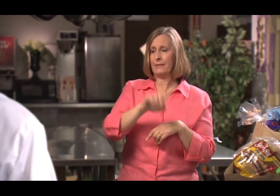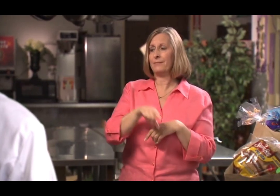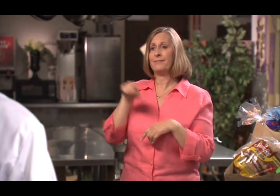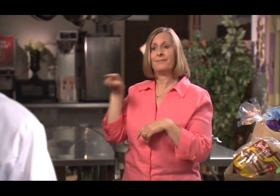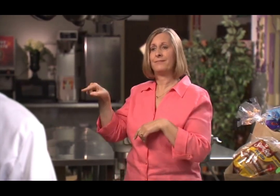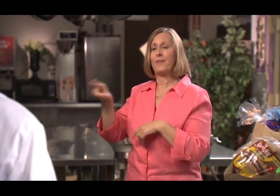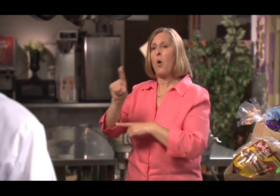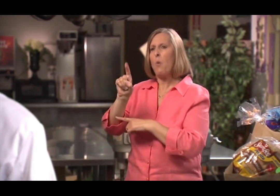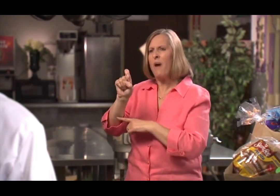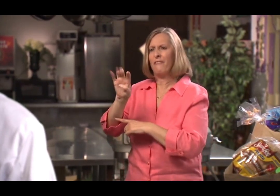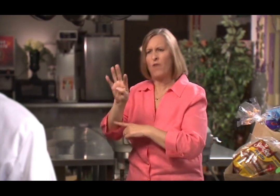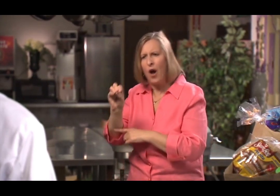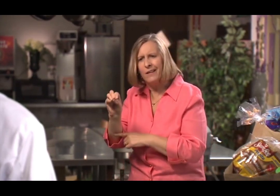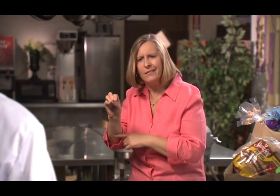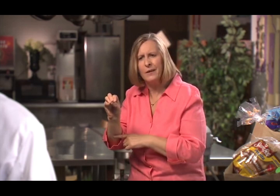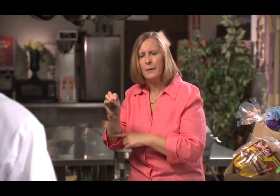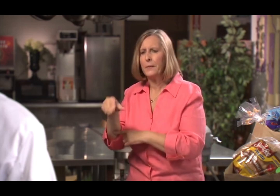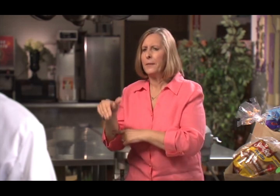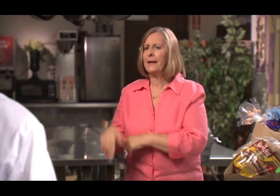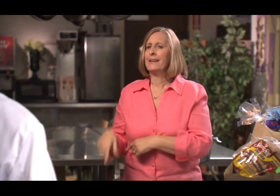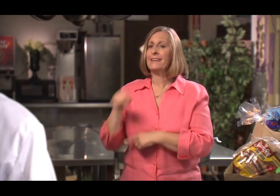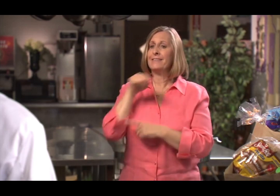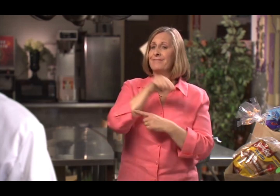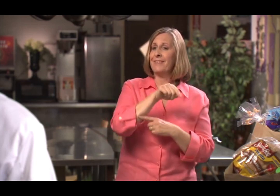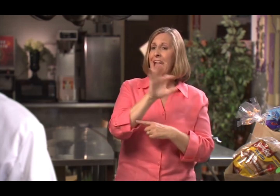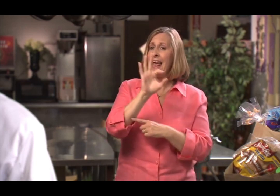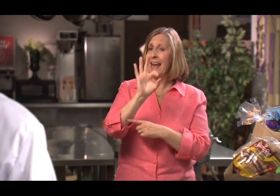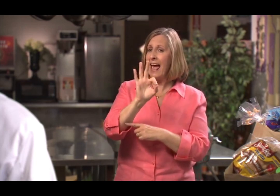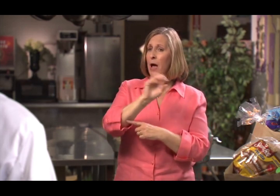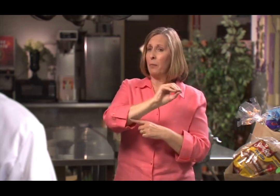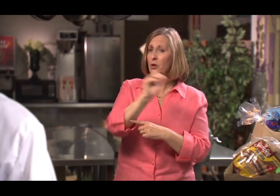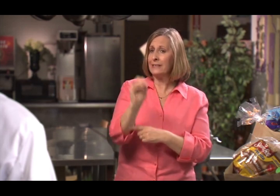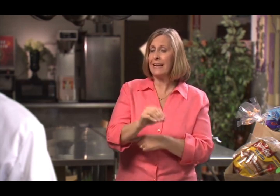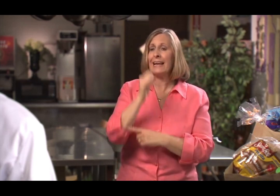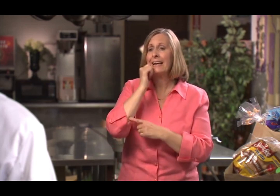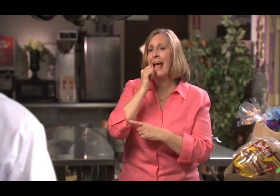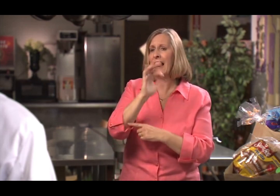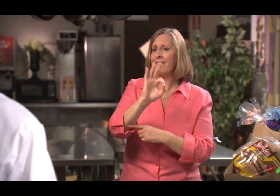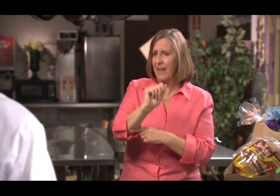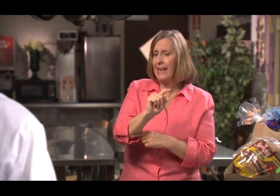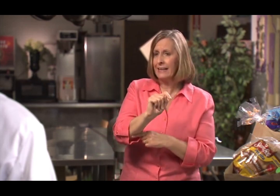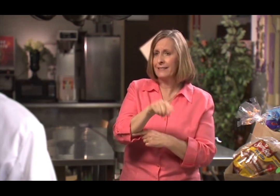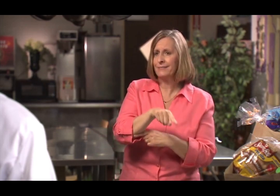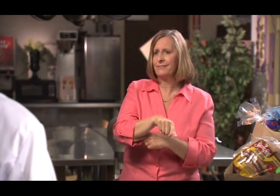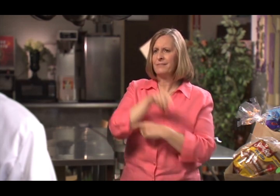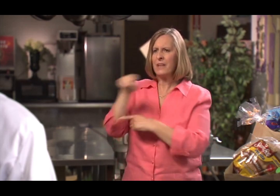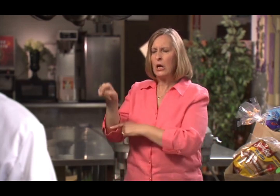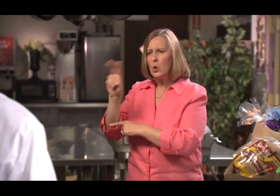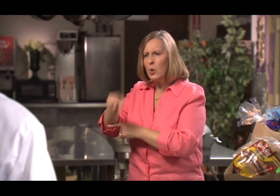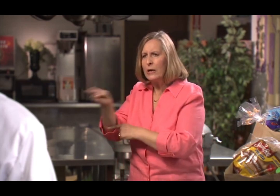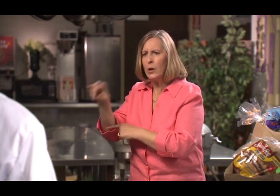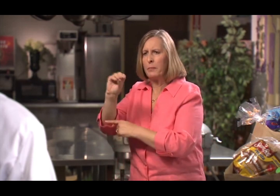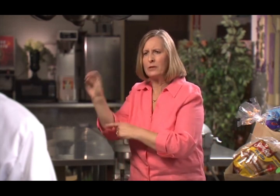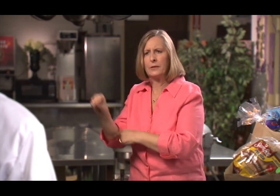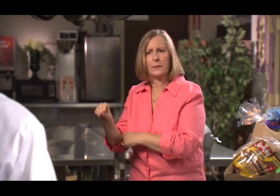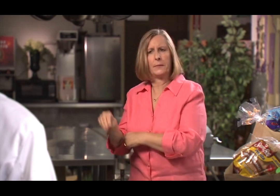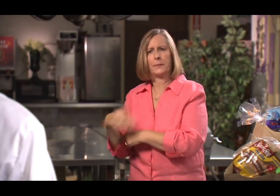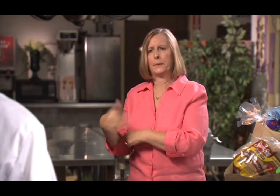While the regular ranch dressing is a full 140 calories. The light dressing contains 9% of daily value of fat, but the